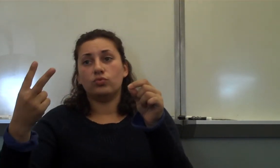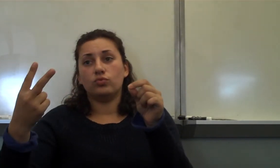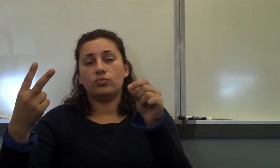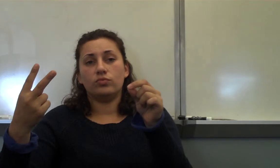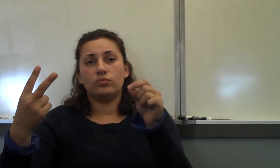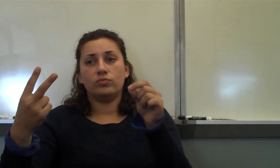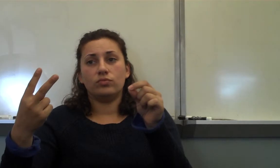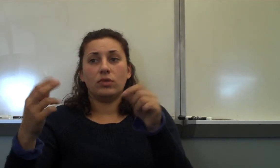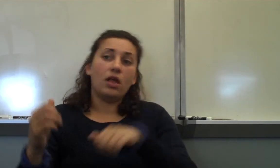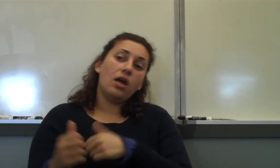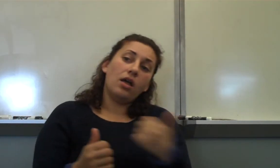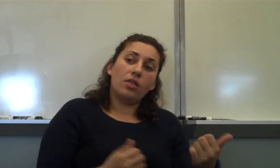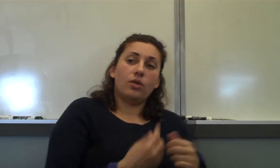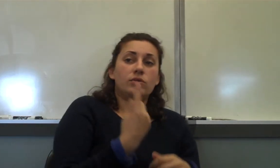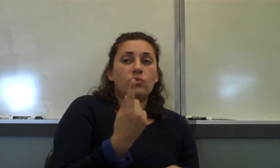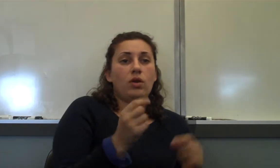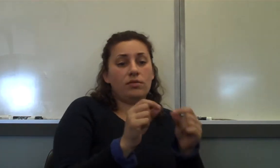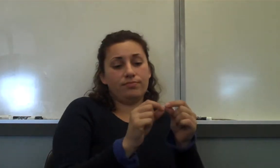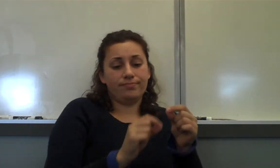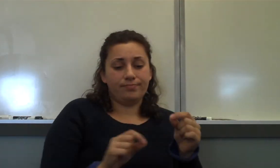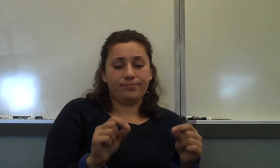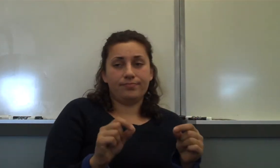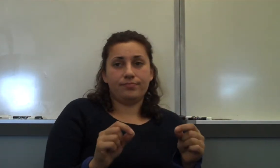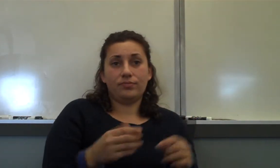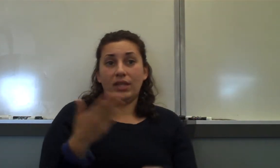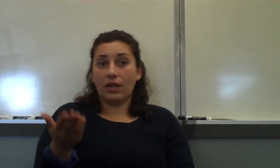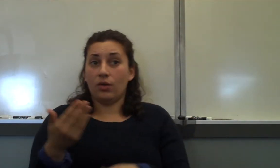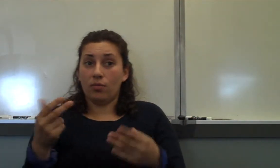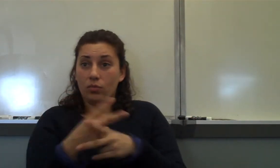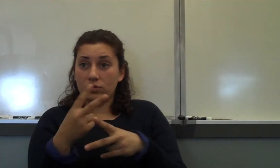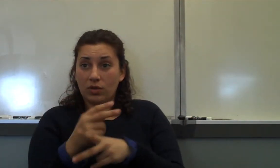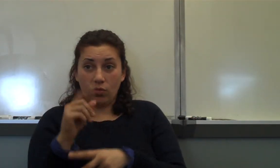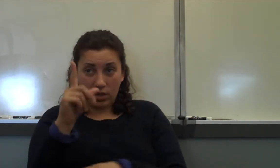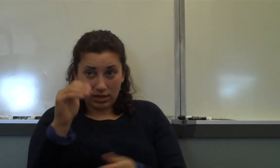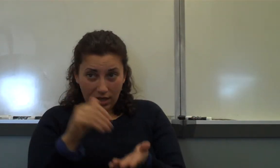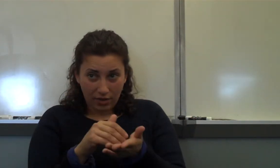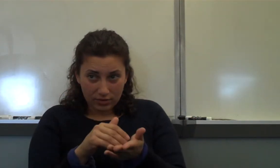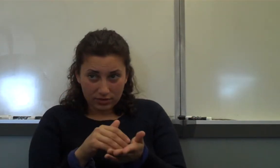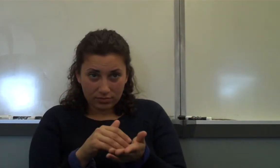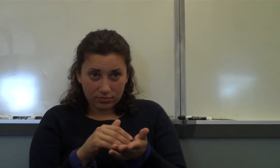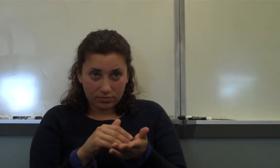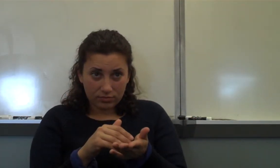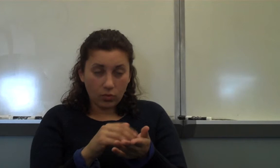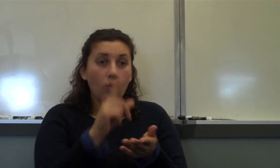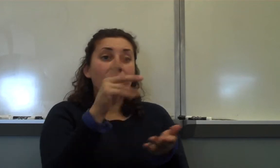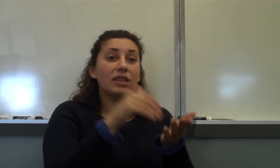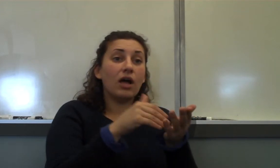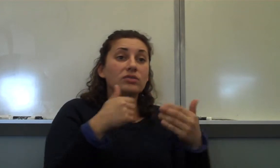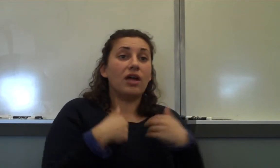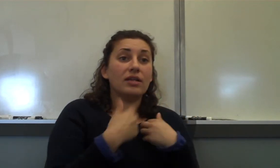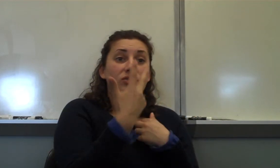right. Here we multiplied by 1,000, 2.7, decimal point shifted 3 to the